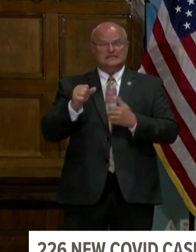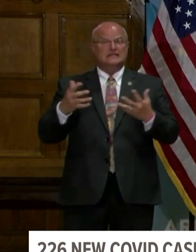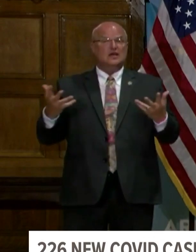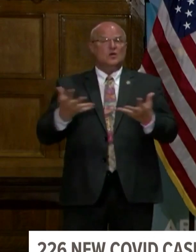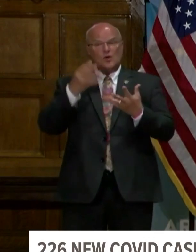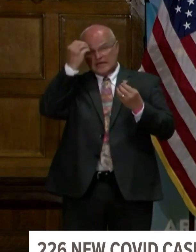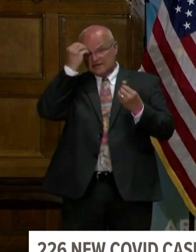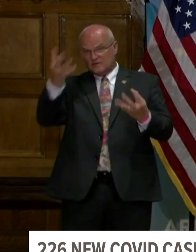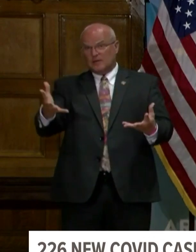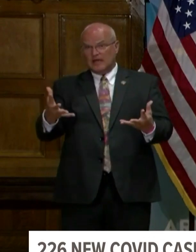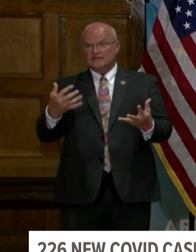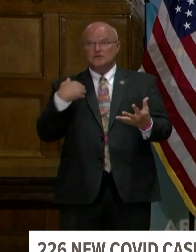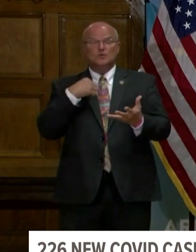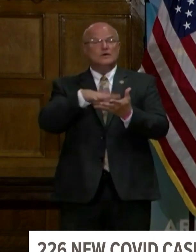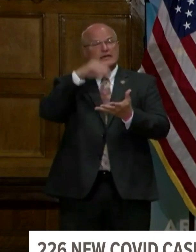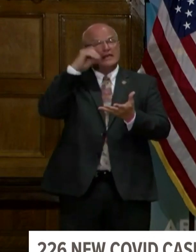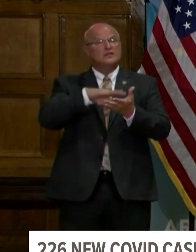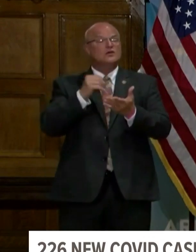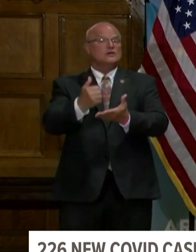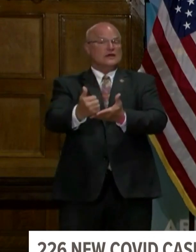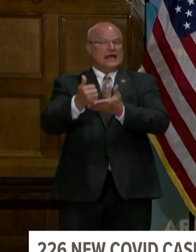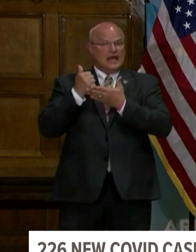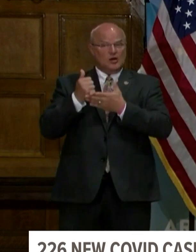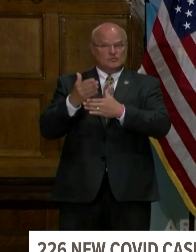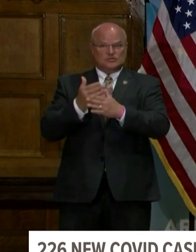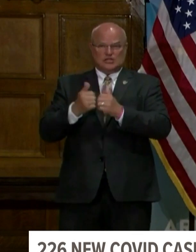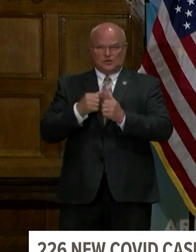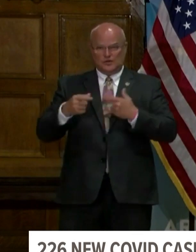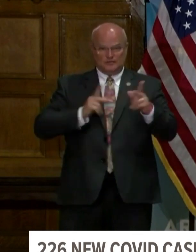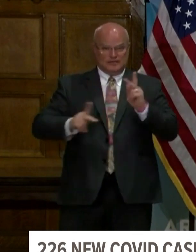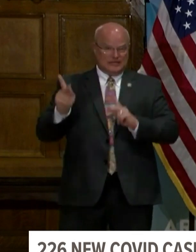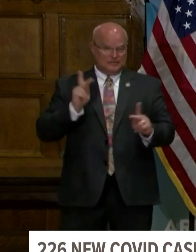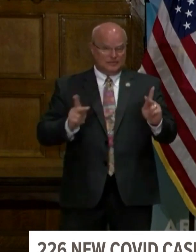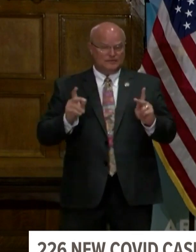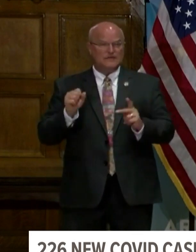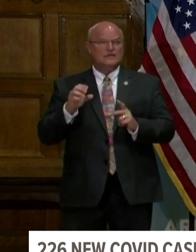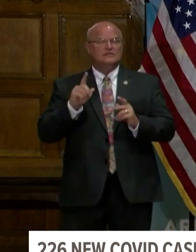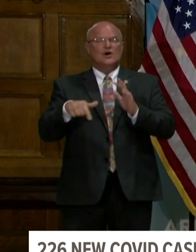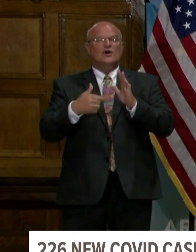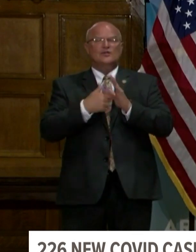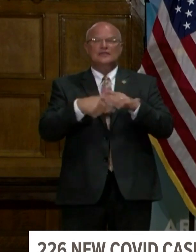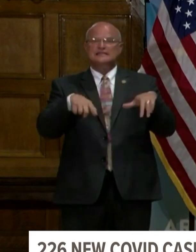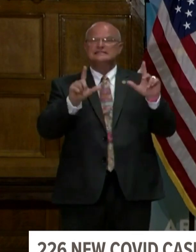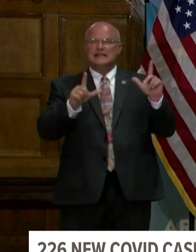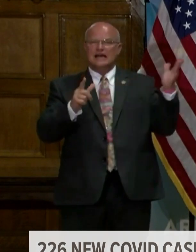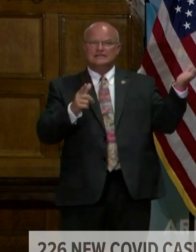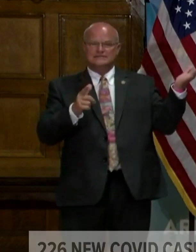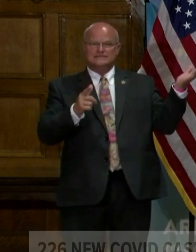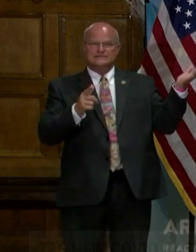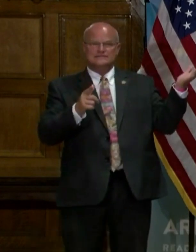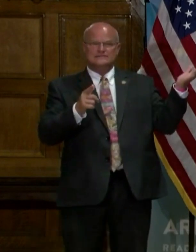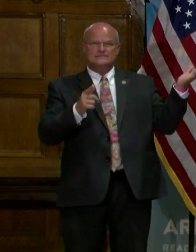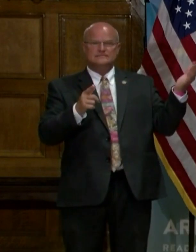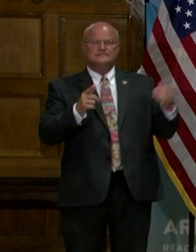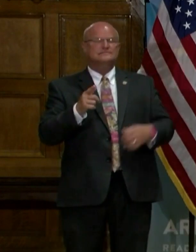what information we can learn that would be helpful to share with the public. And so this slide, the next one,